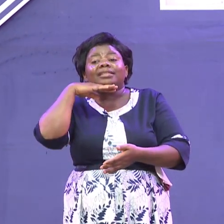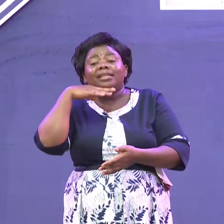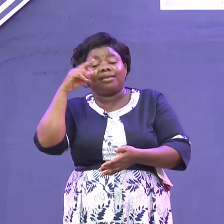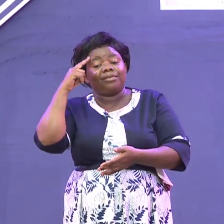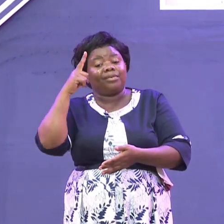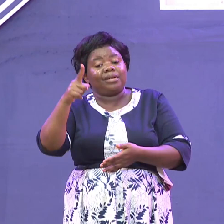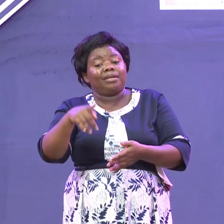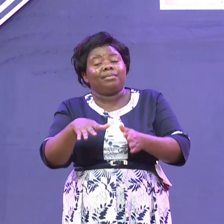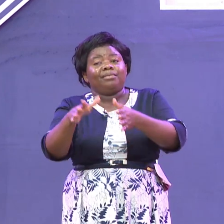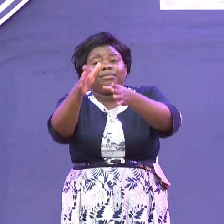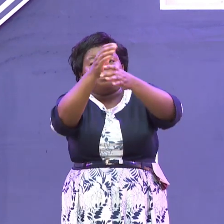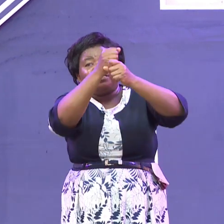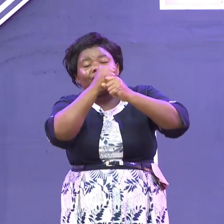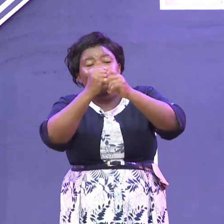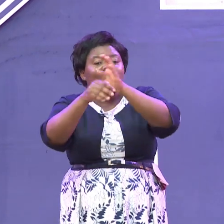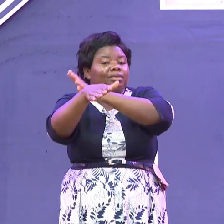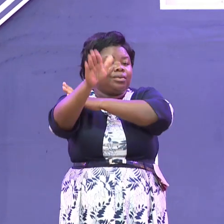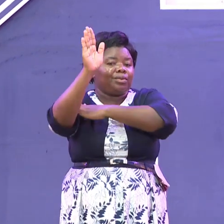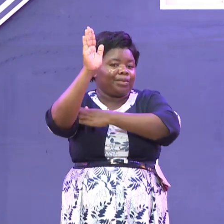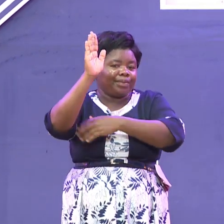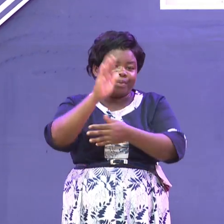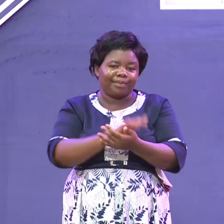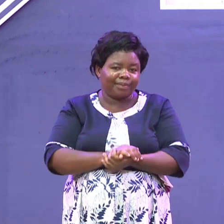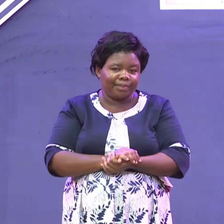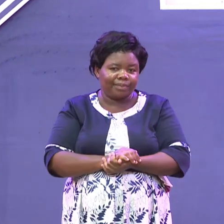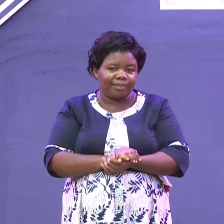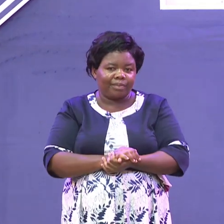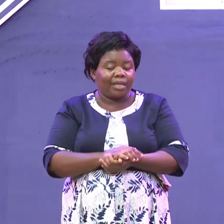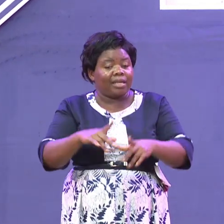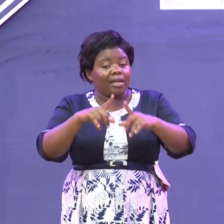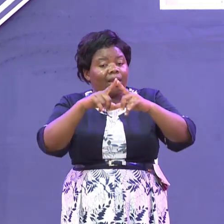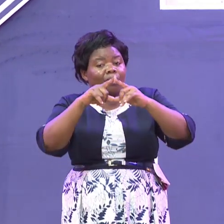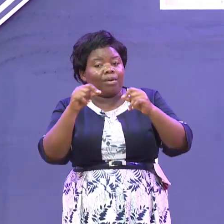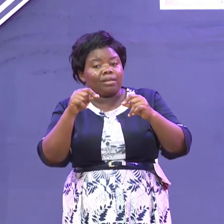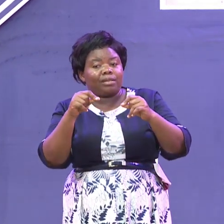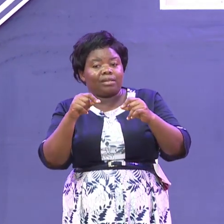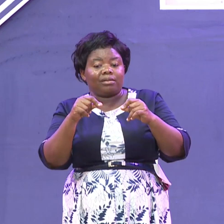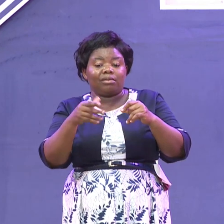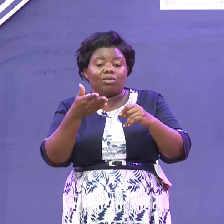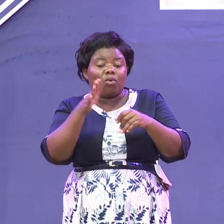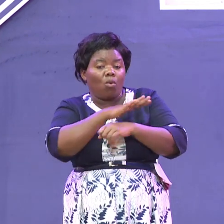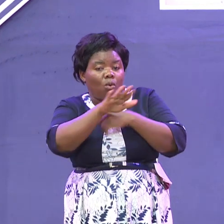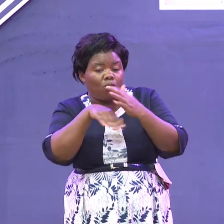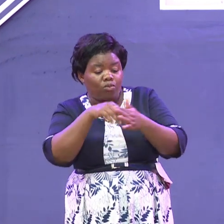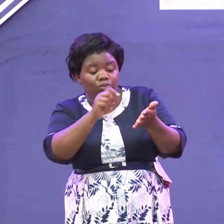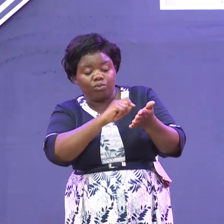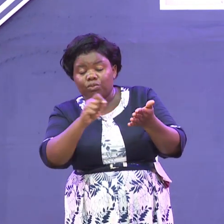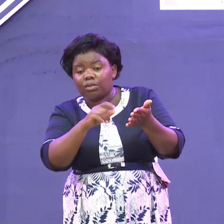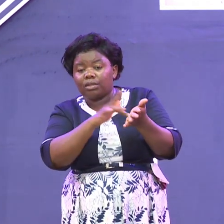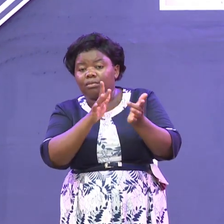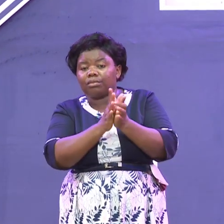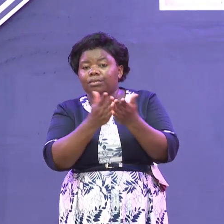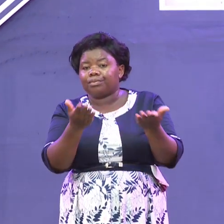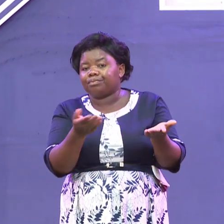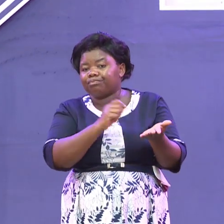okwesiga Katonda. That is enough for him to trust in God. Ebyo ebigambo byonna biri mu Bible yabiwandiika. All those words are noted